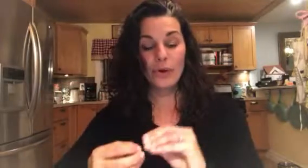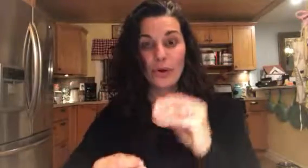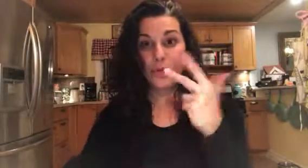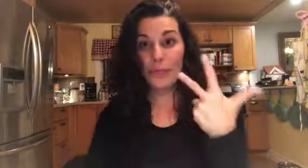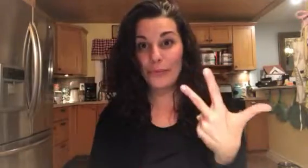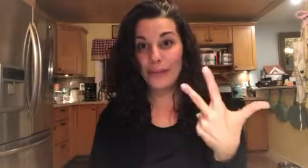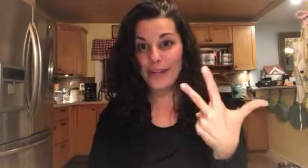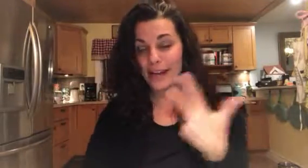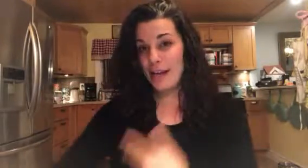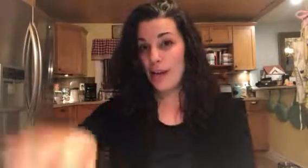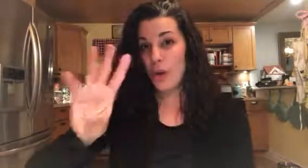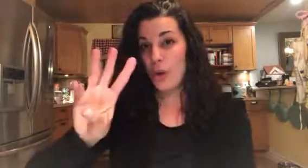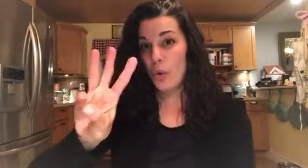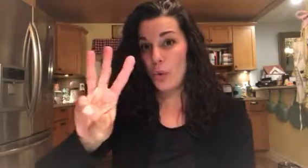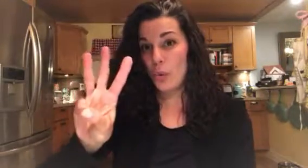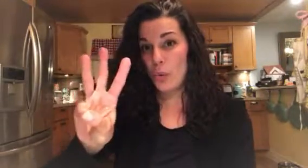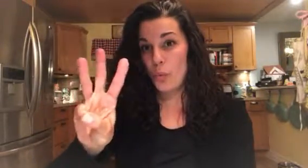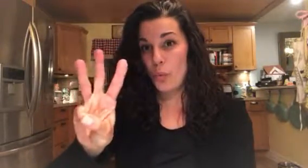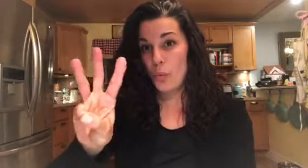Number 3.